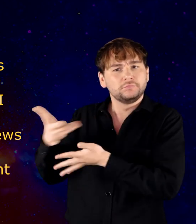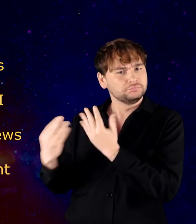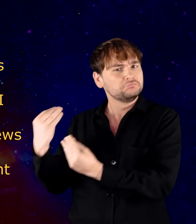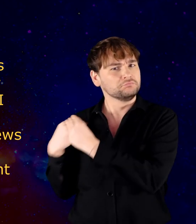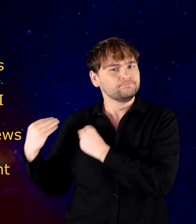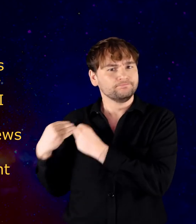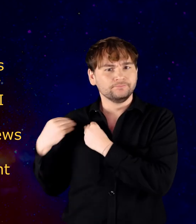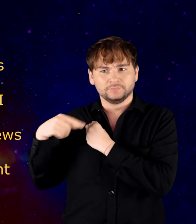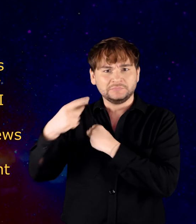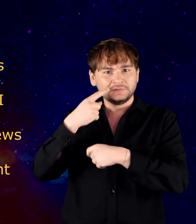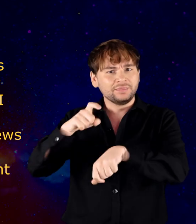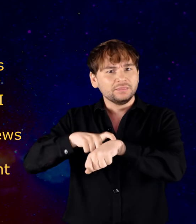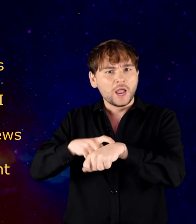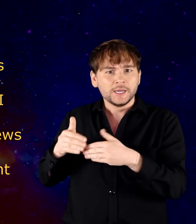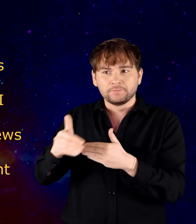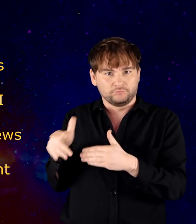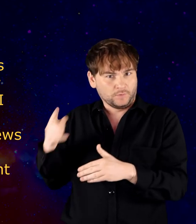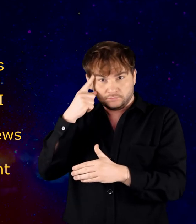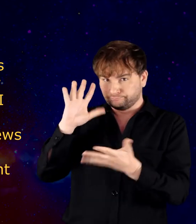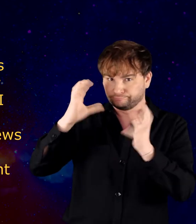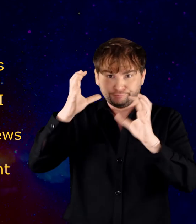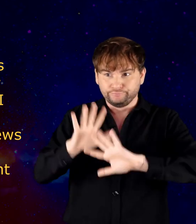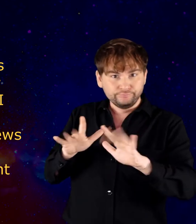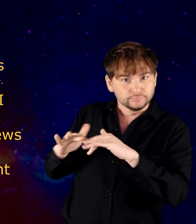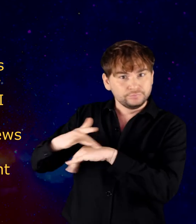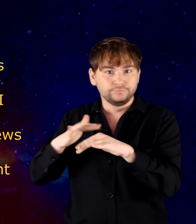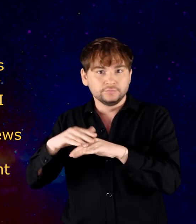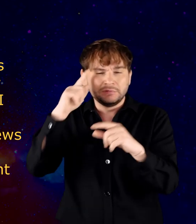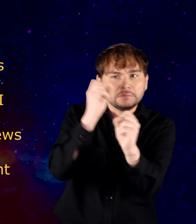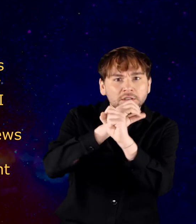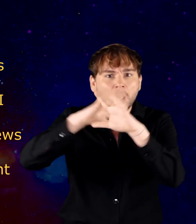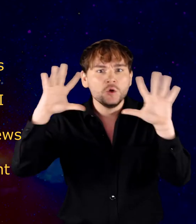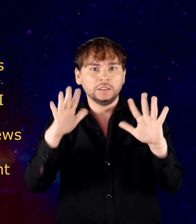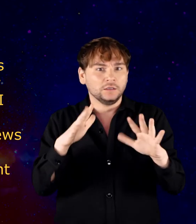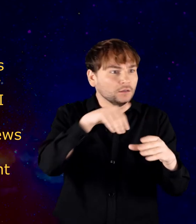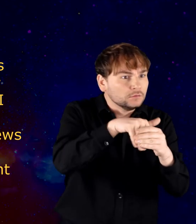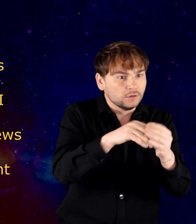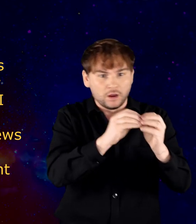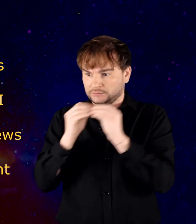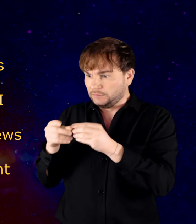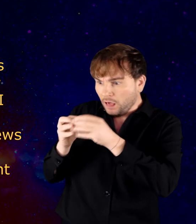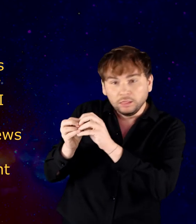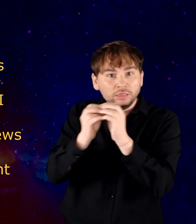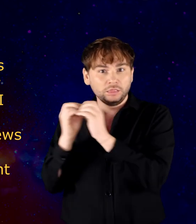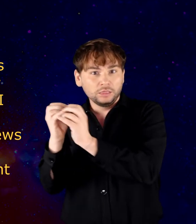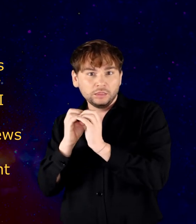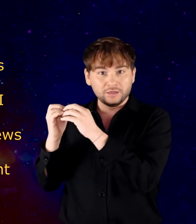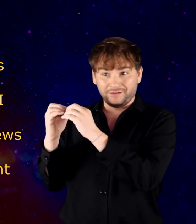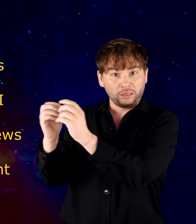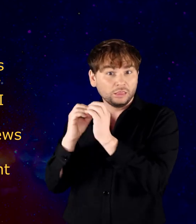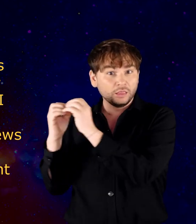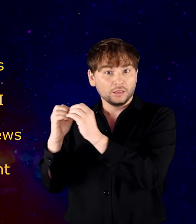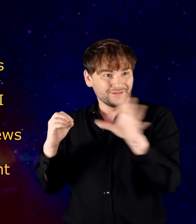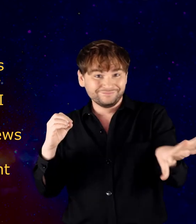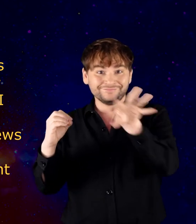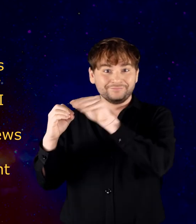moment. They talk about theories which I never expected they ever talk about. But it happened,